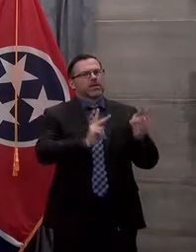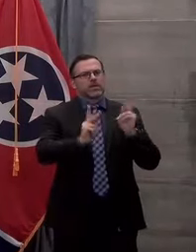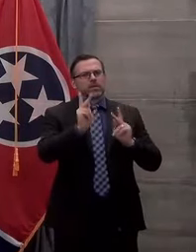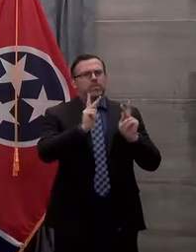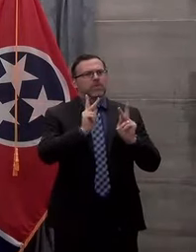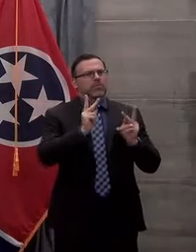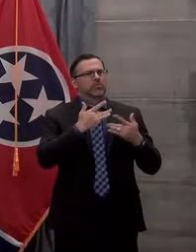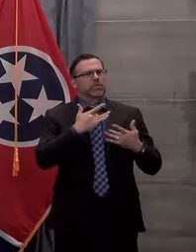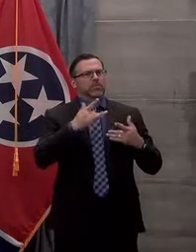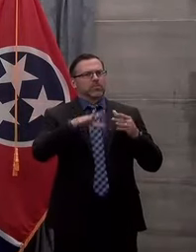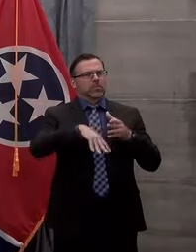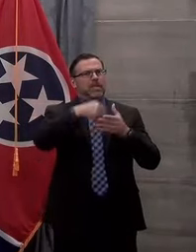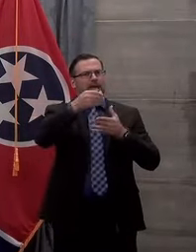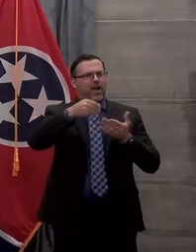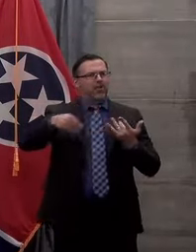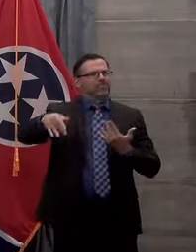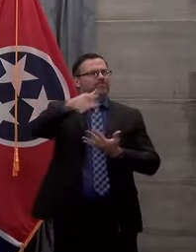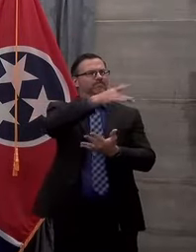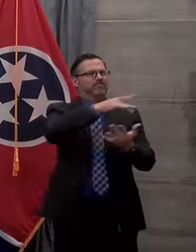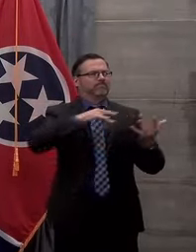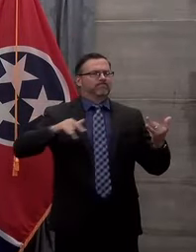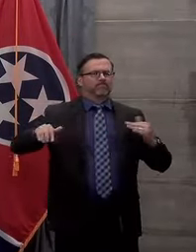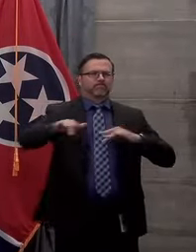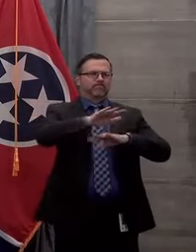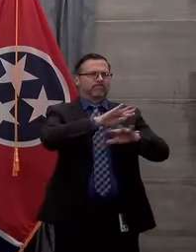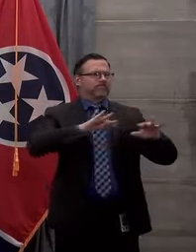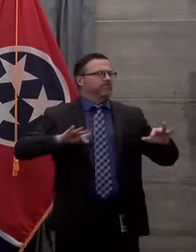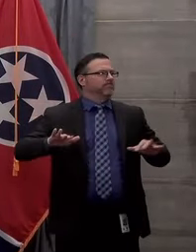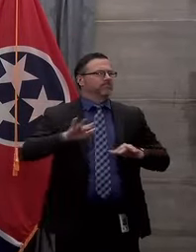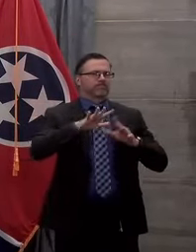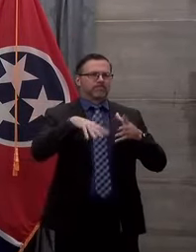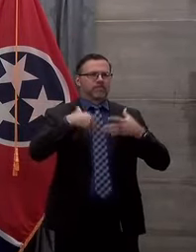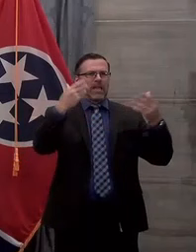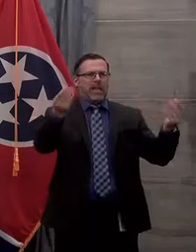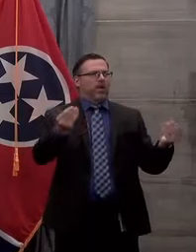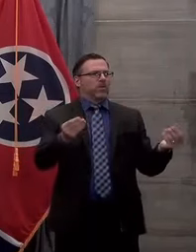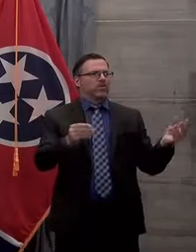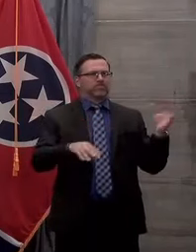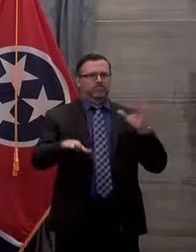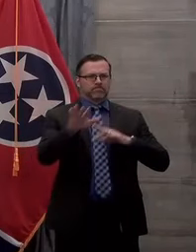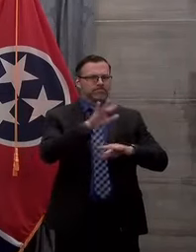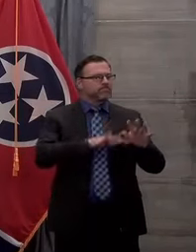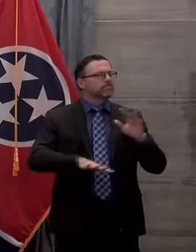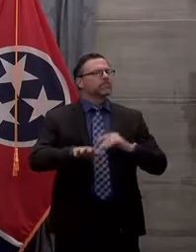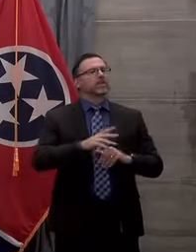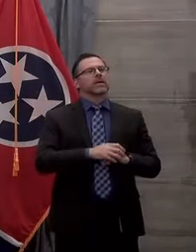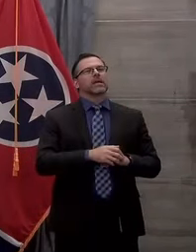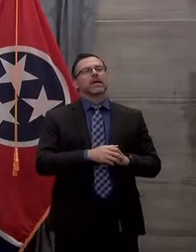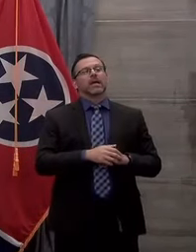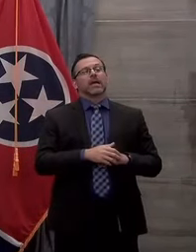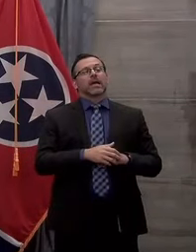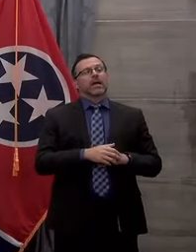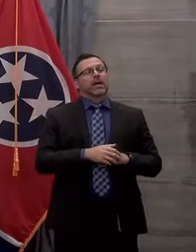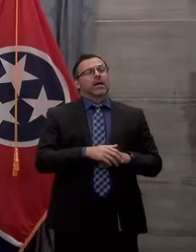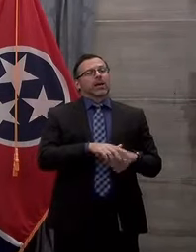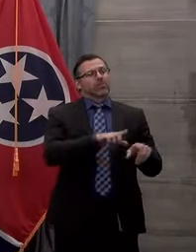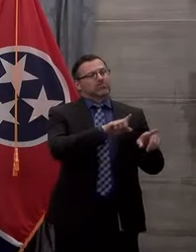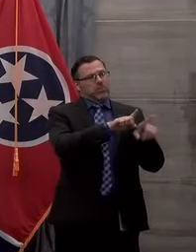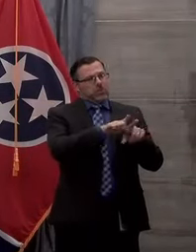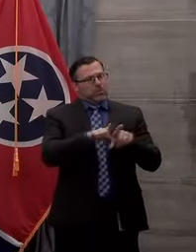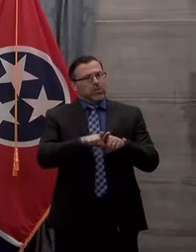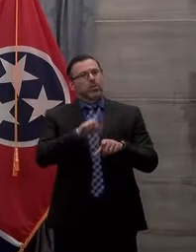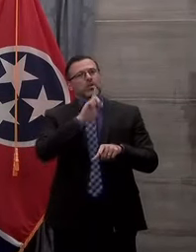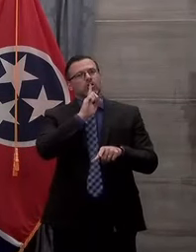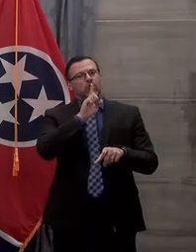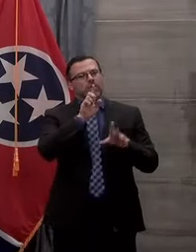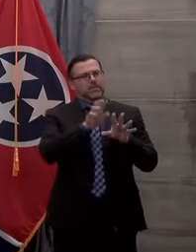about much more, moving around our state. It's very important that we follow